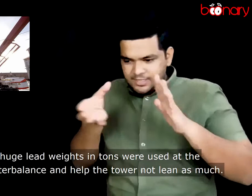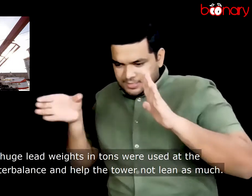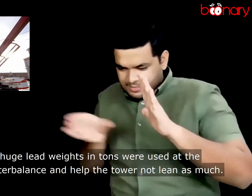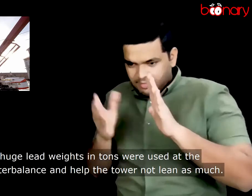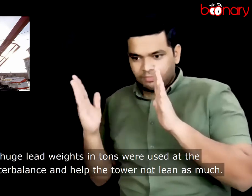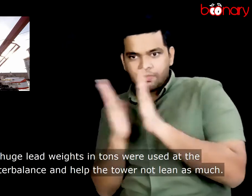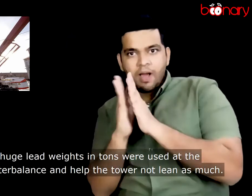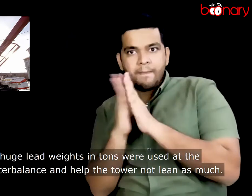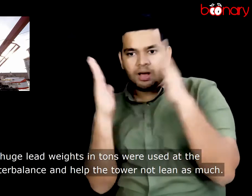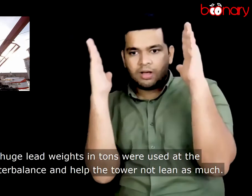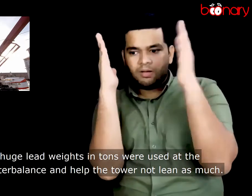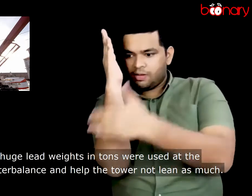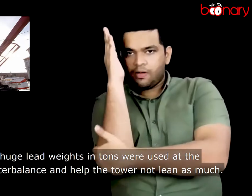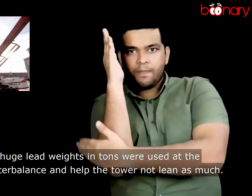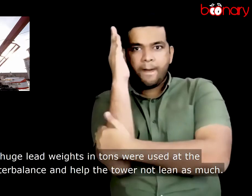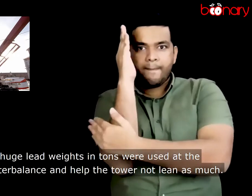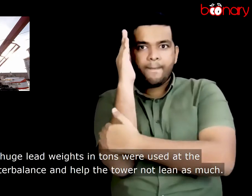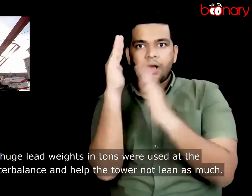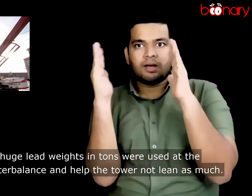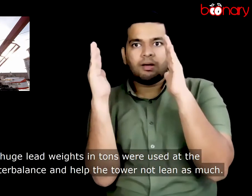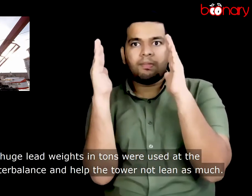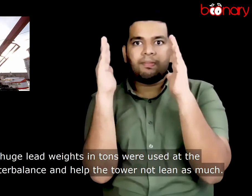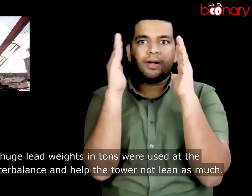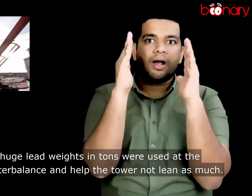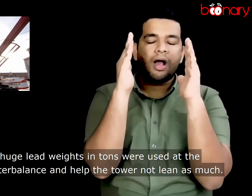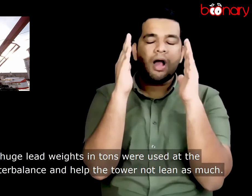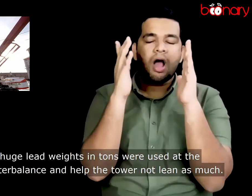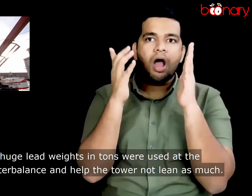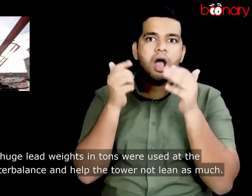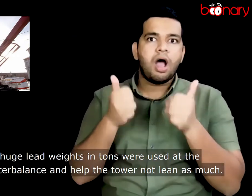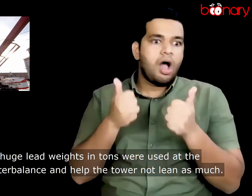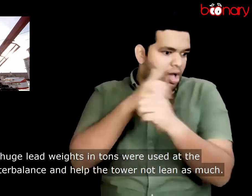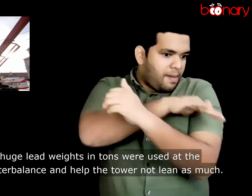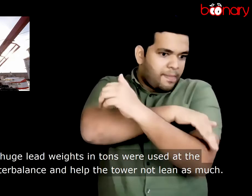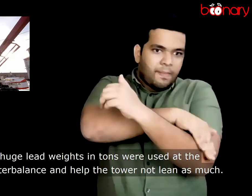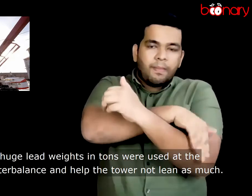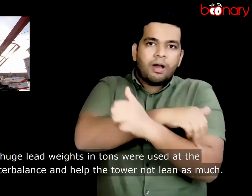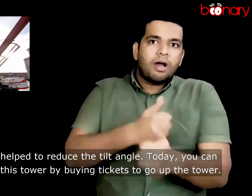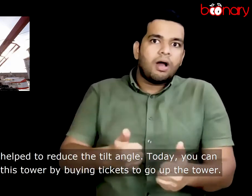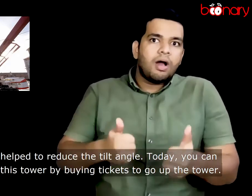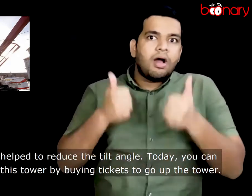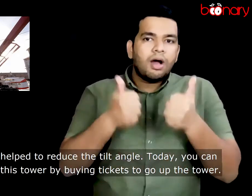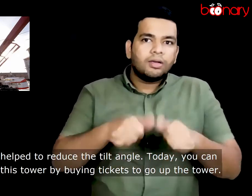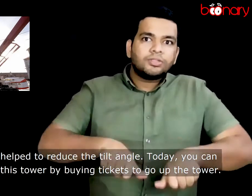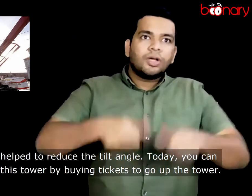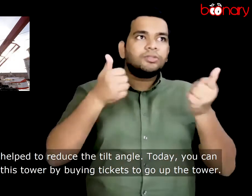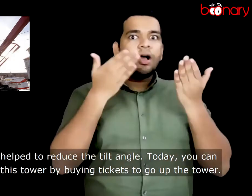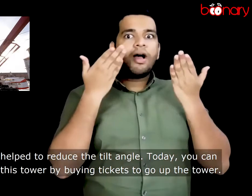used at the base to counterbalance and help the tower not lean as much. This actually helped to reduce the